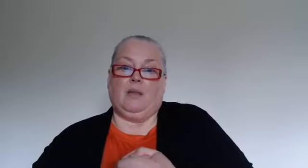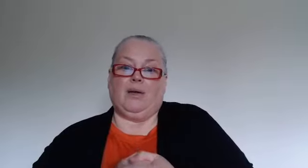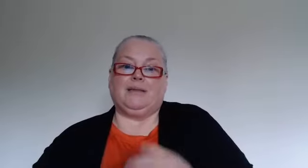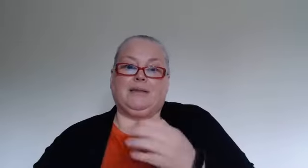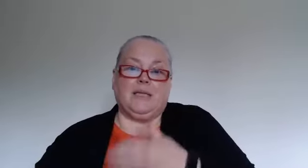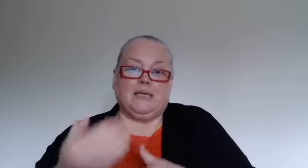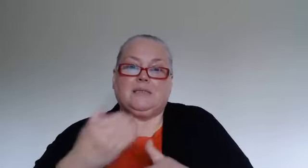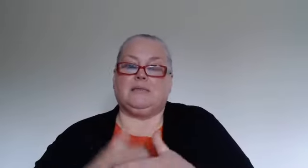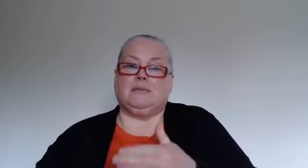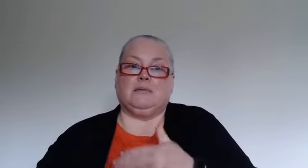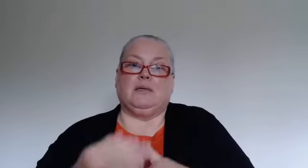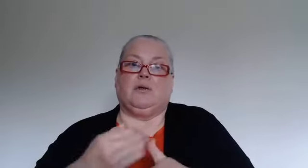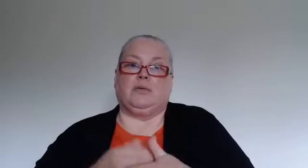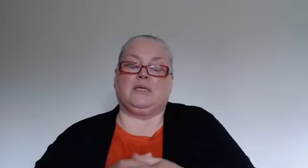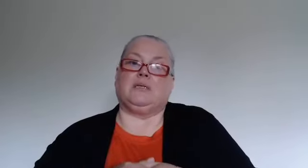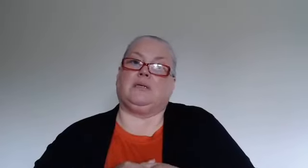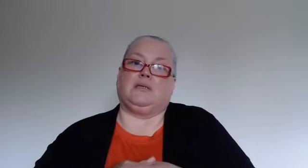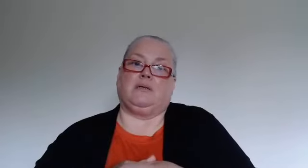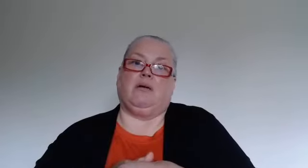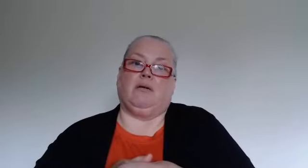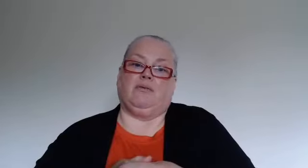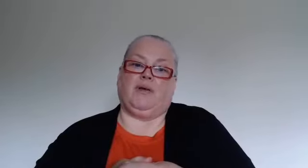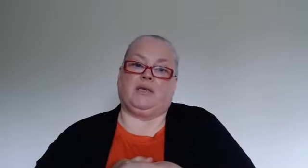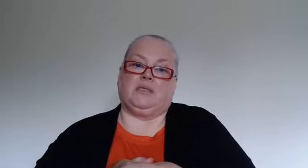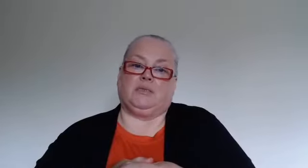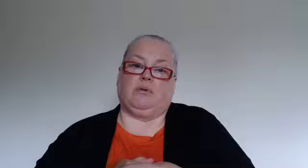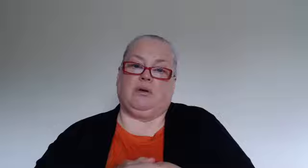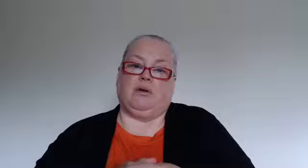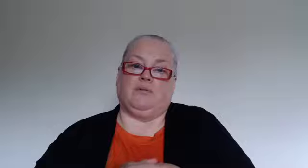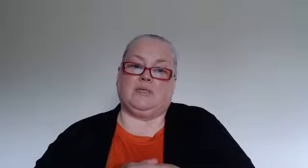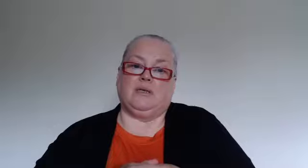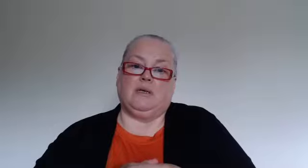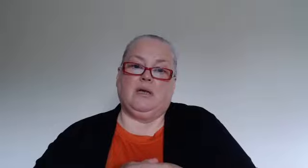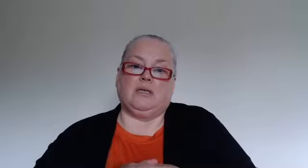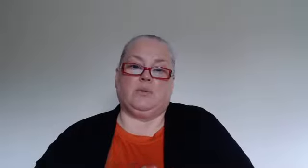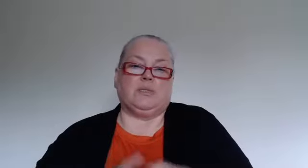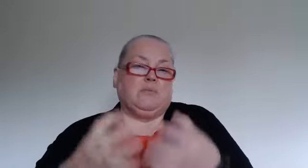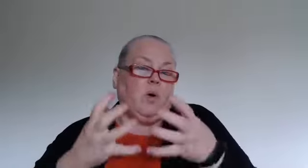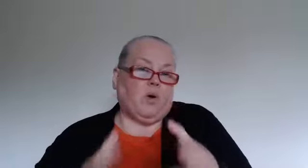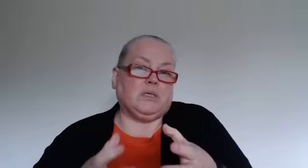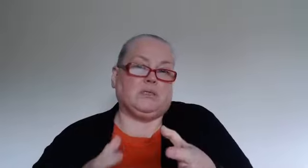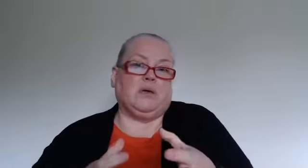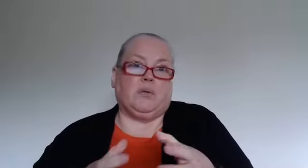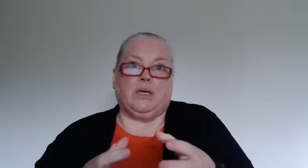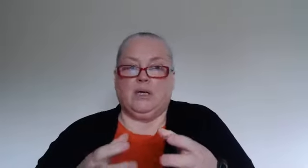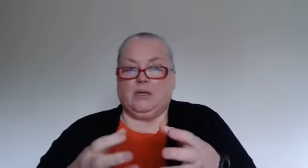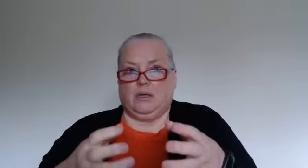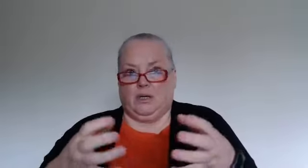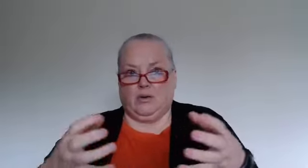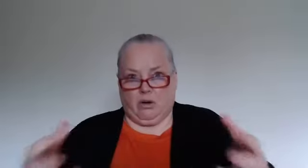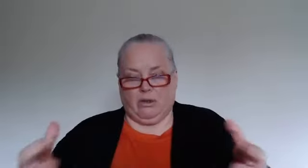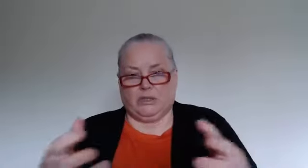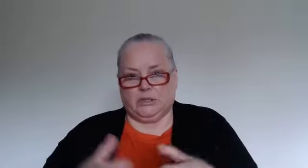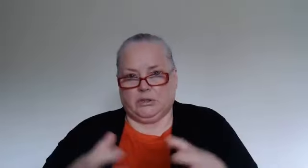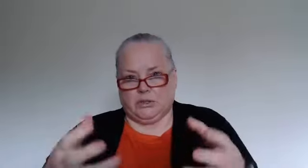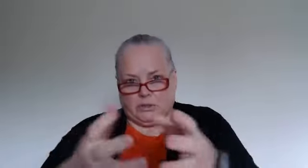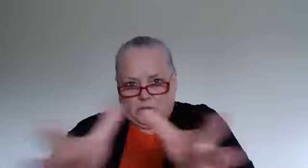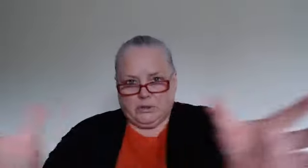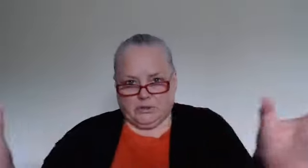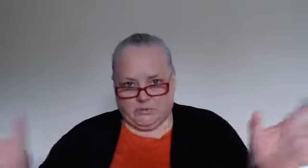and this has had a knock-on effect into our lives. So it's important that we encourage and nurture others